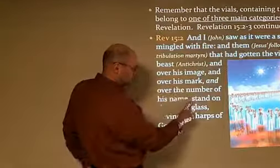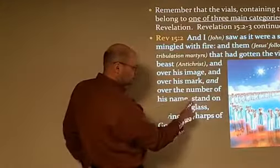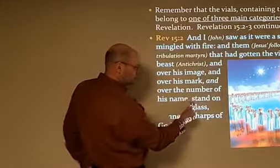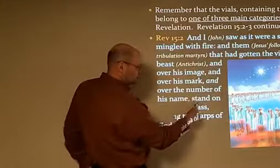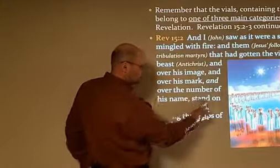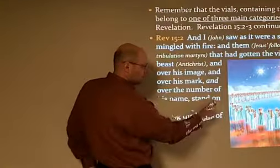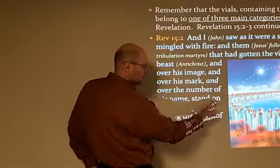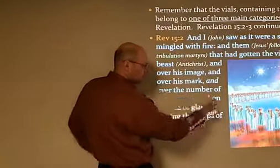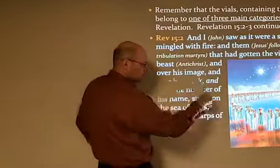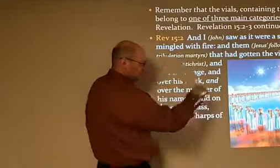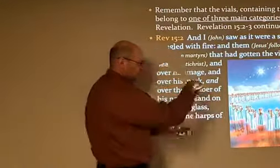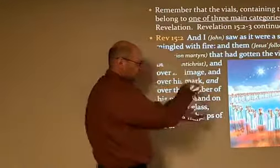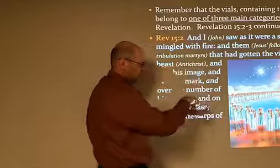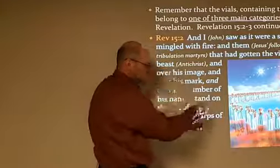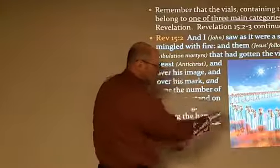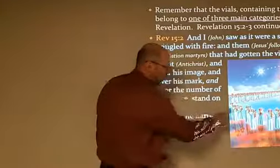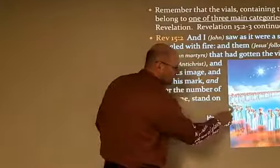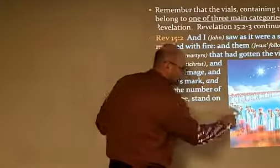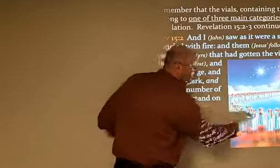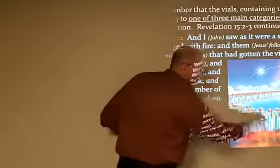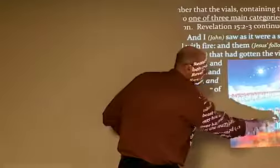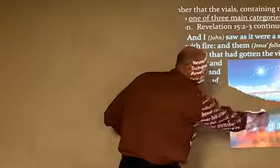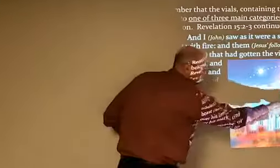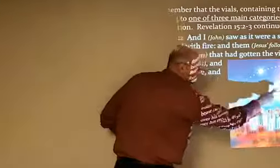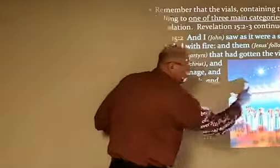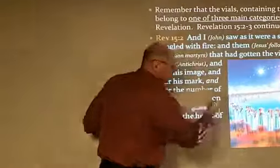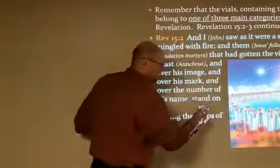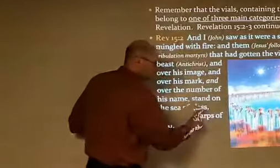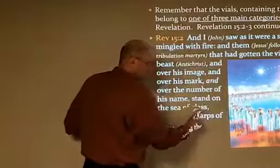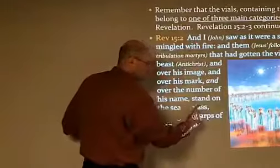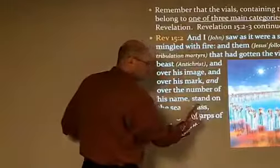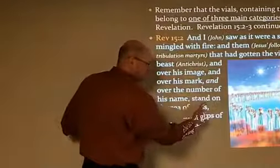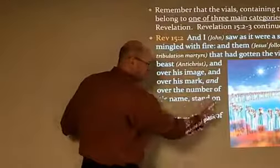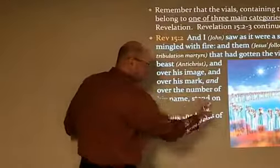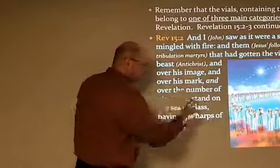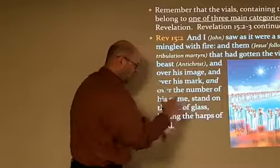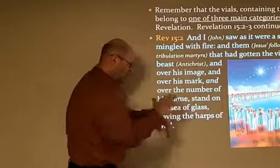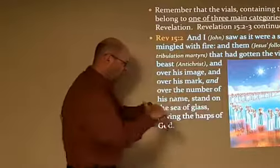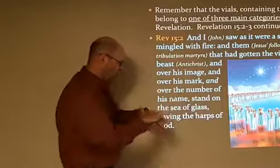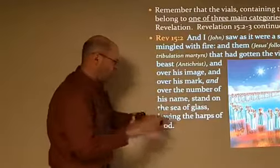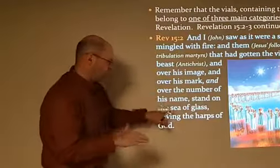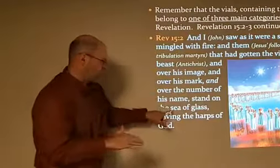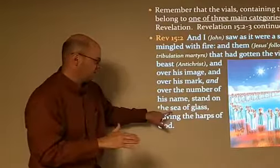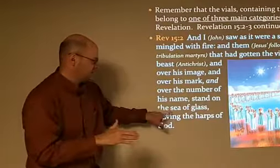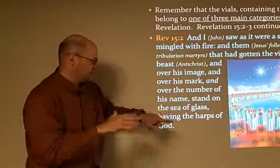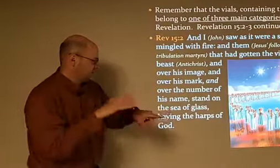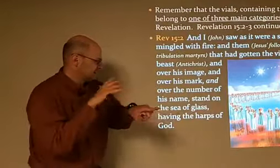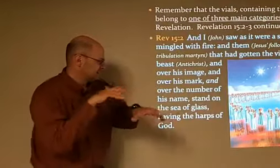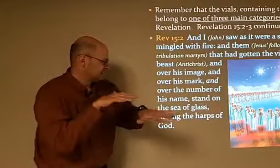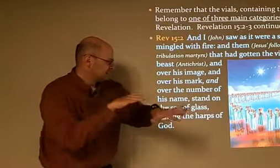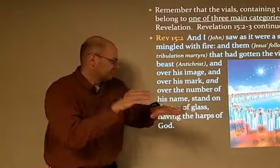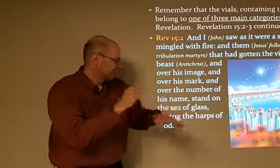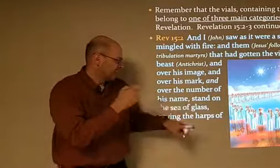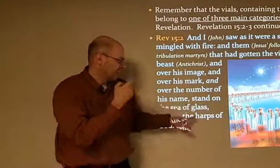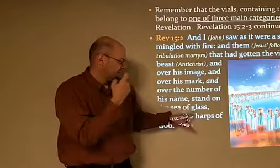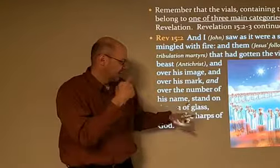Okay, if you notice the commas and reference in the written language, it's referencing those who